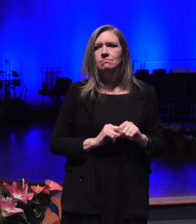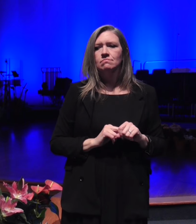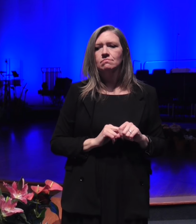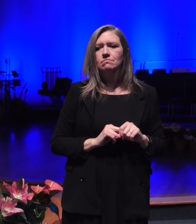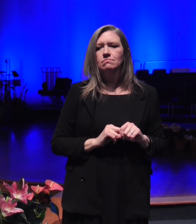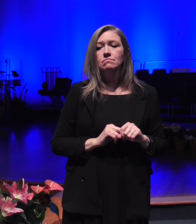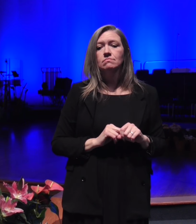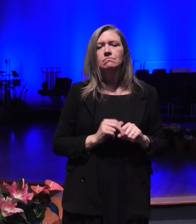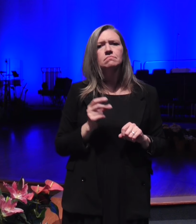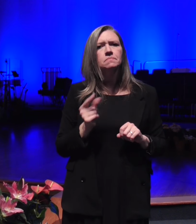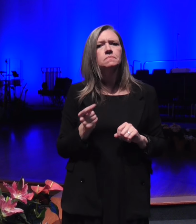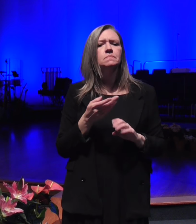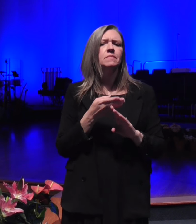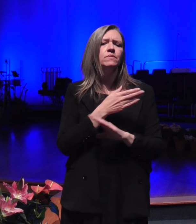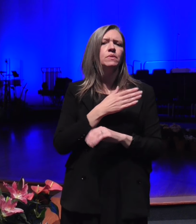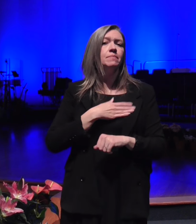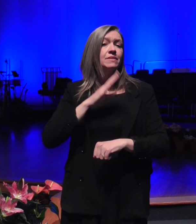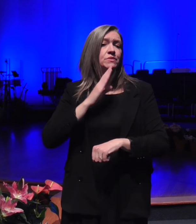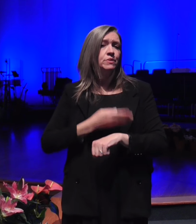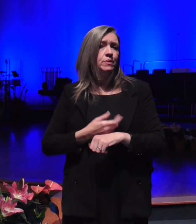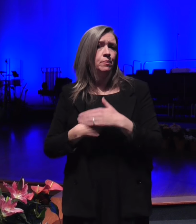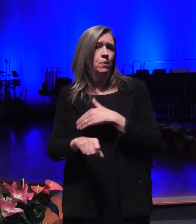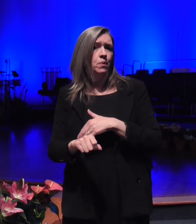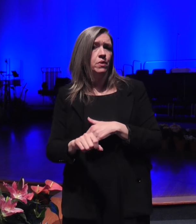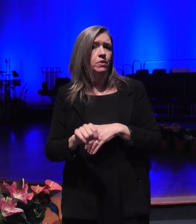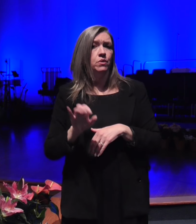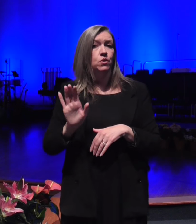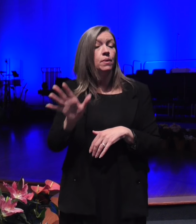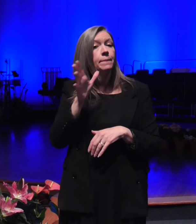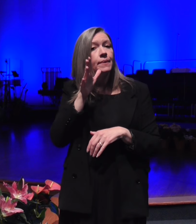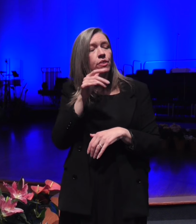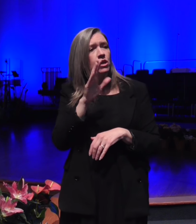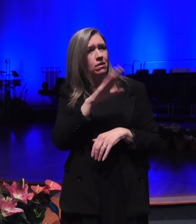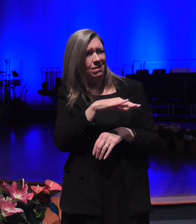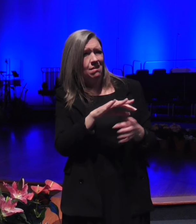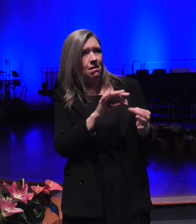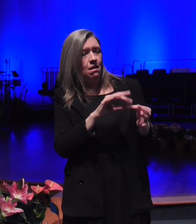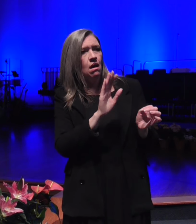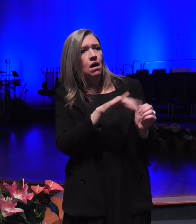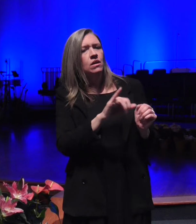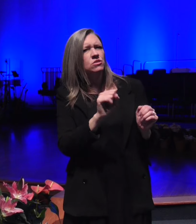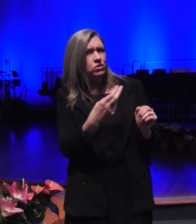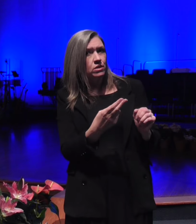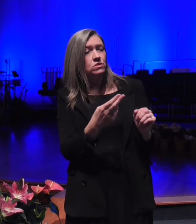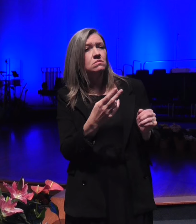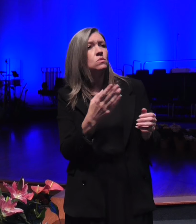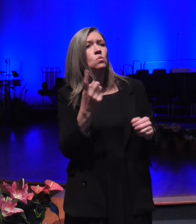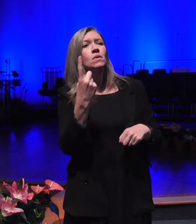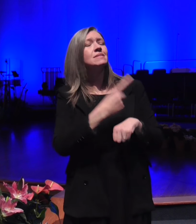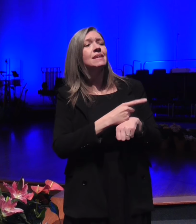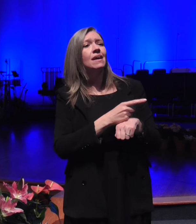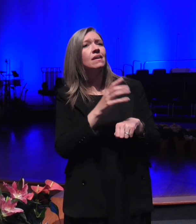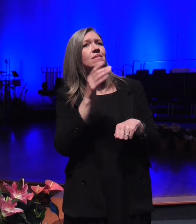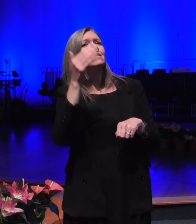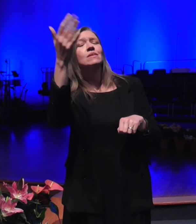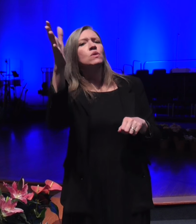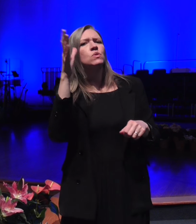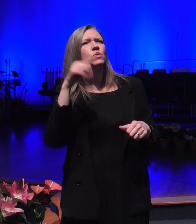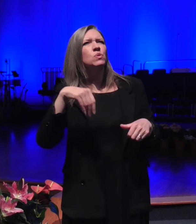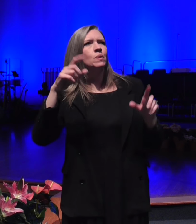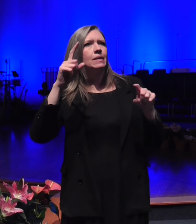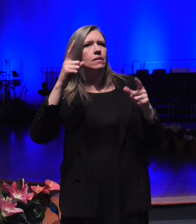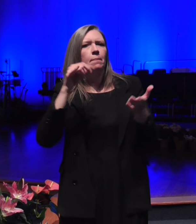Just before my daughter was born, her mom said to me, Josh, there will come a day when you won't be able to